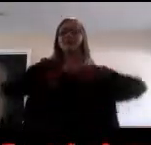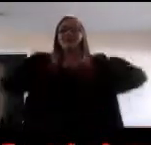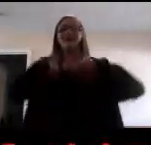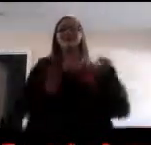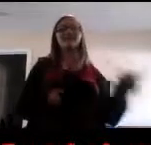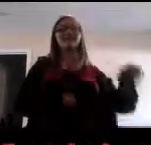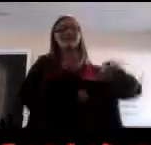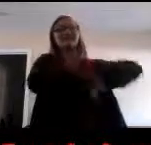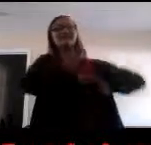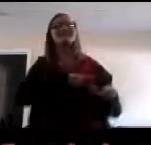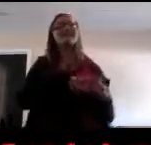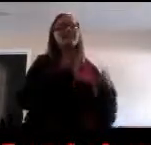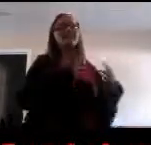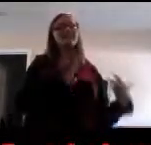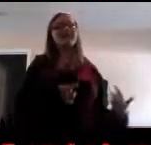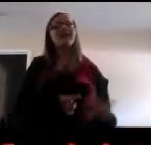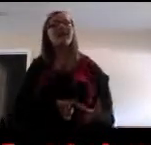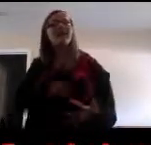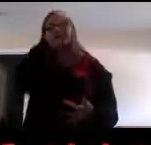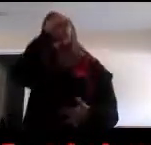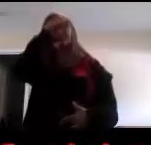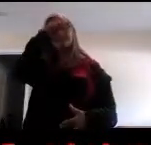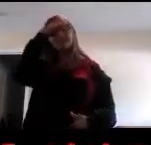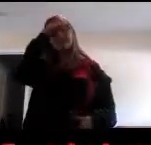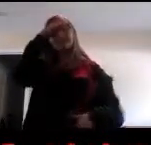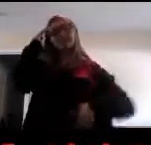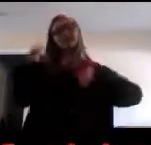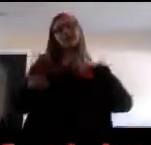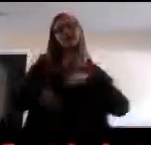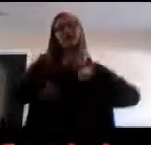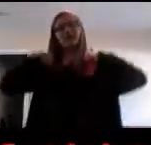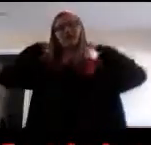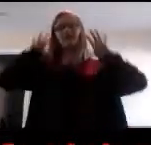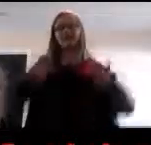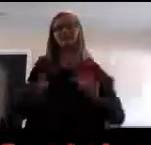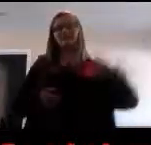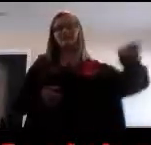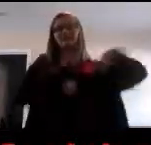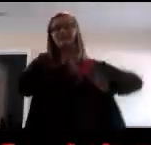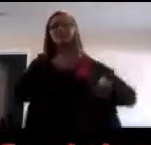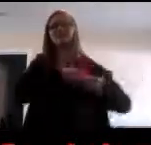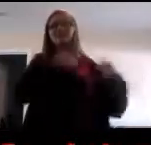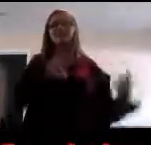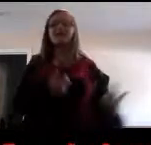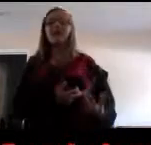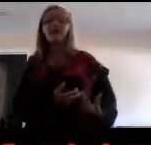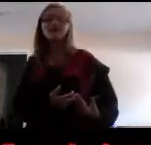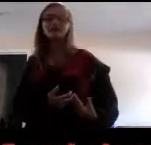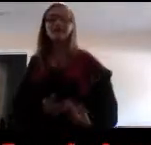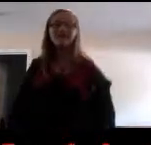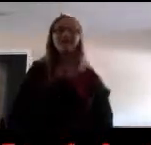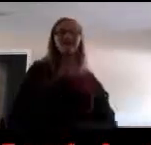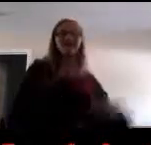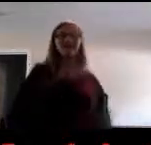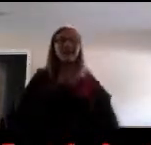a liar She's a tear in my heart, I'm a farmer She's a tear in my heart, take